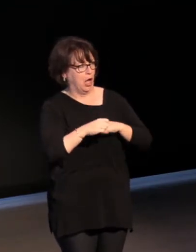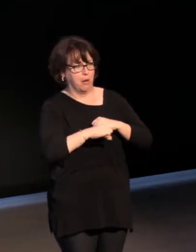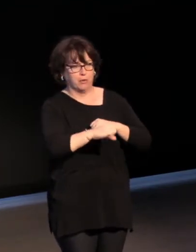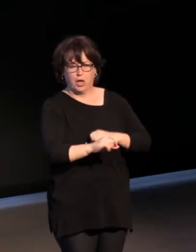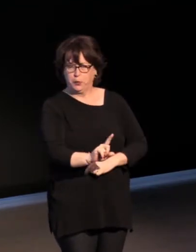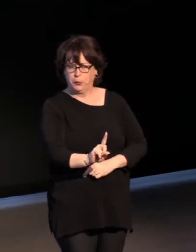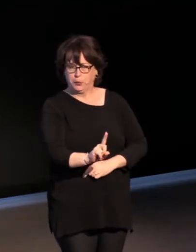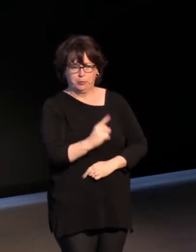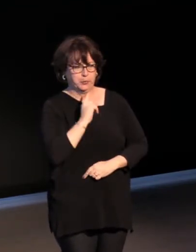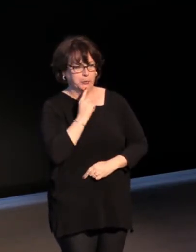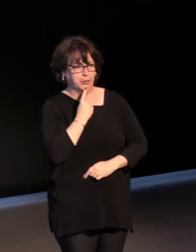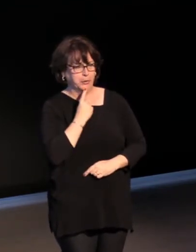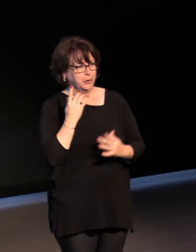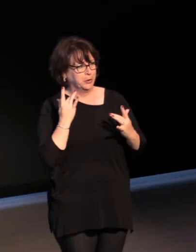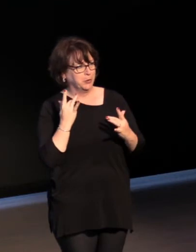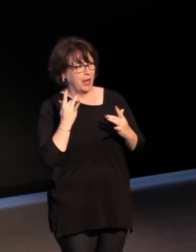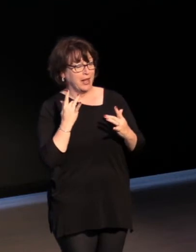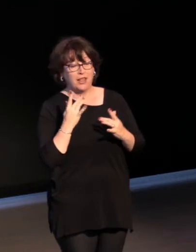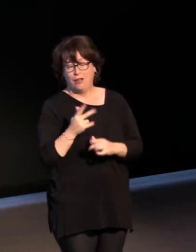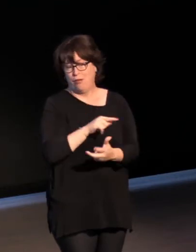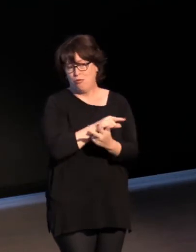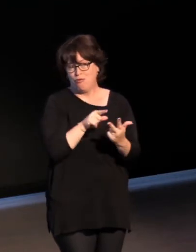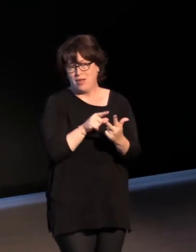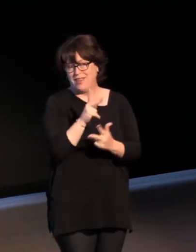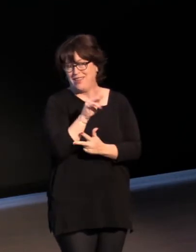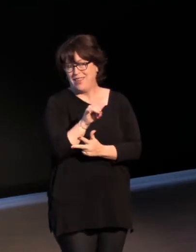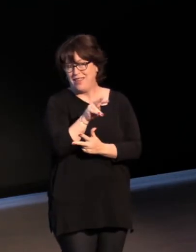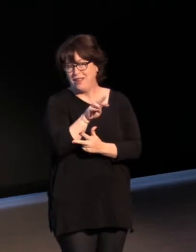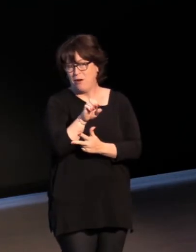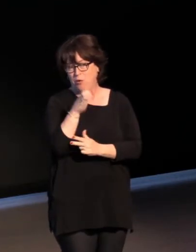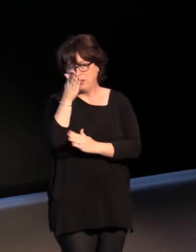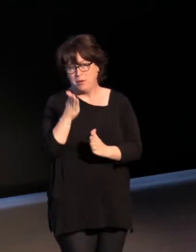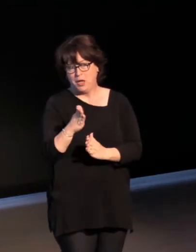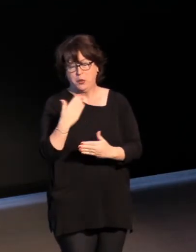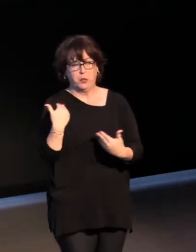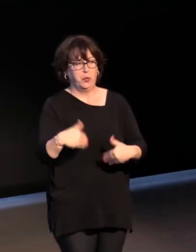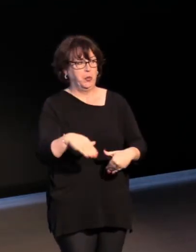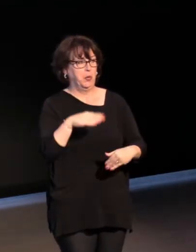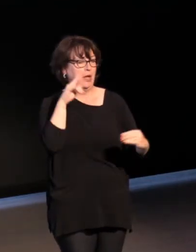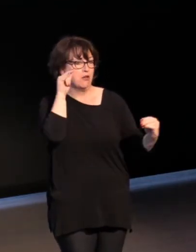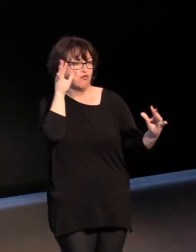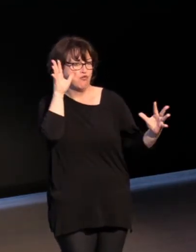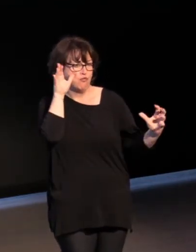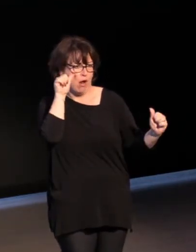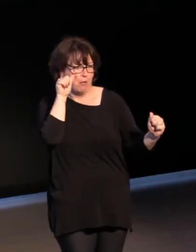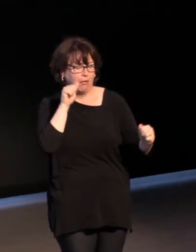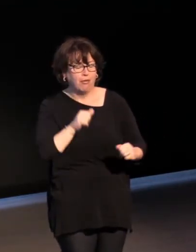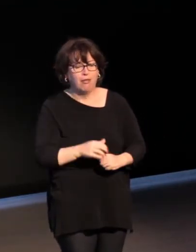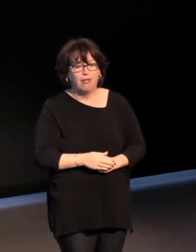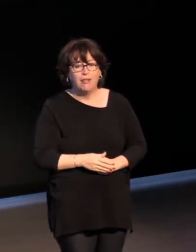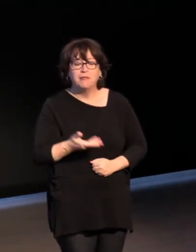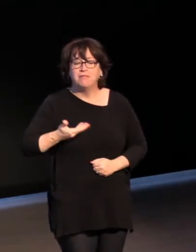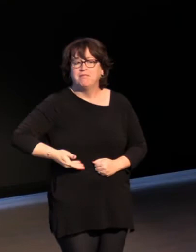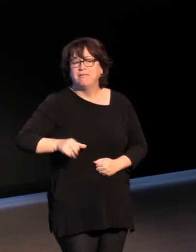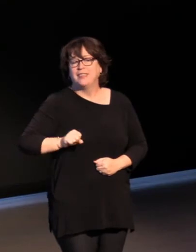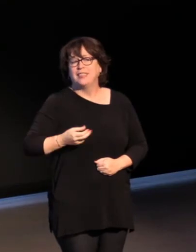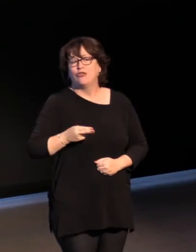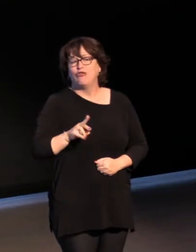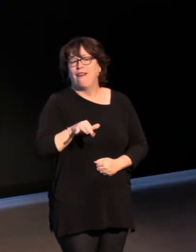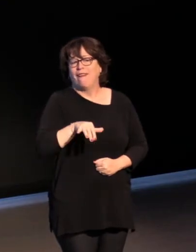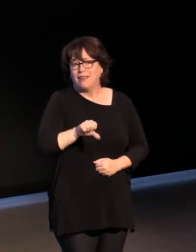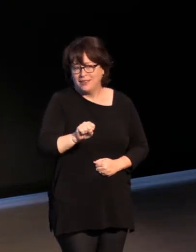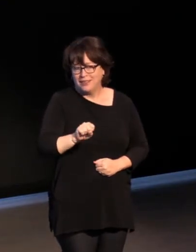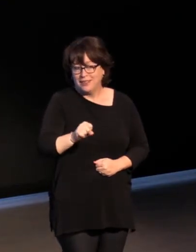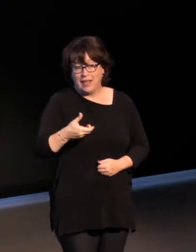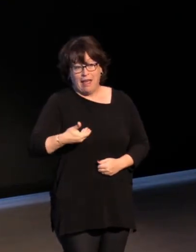exaggeration because the three keynote speakers are really, really incredible. So I'm Shreyas, and as